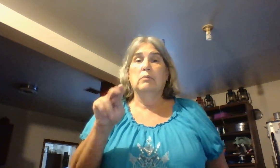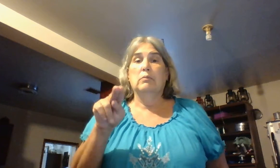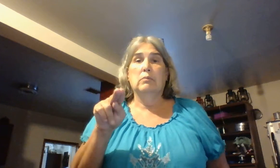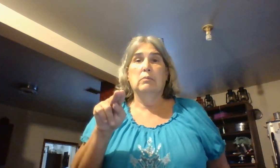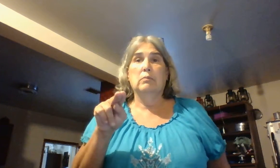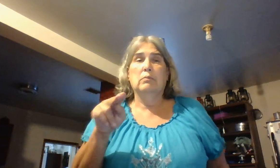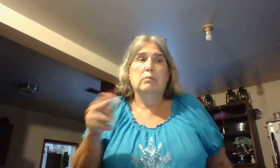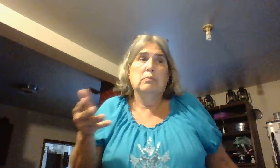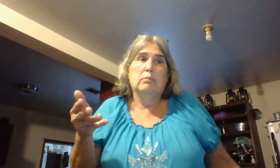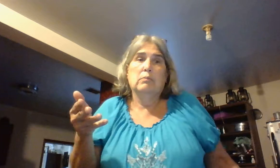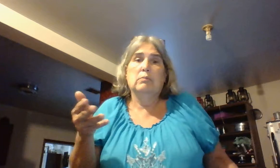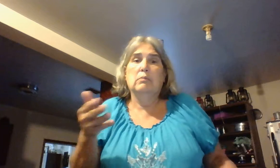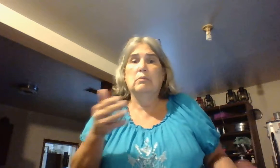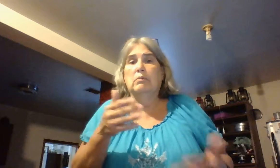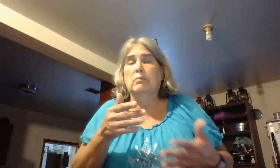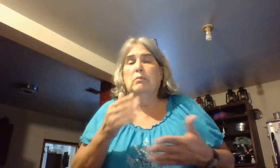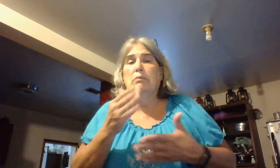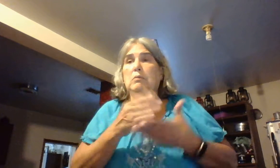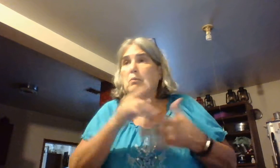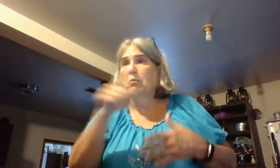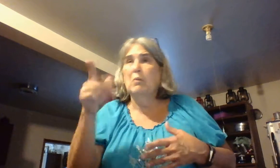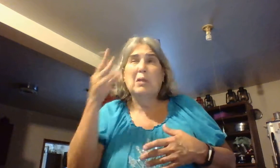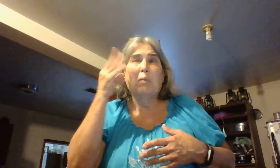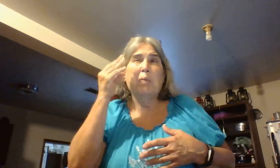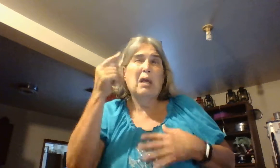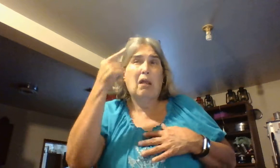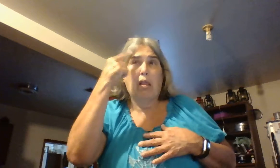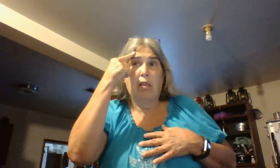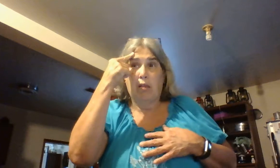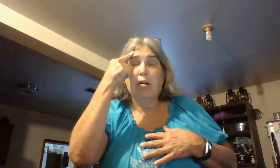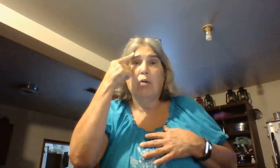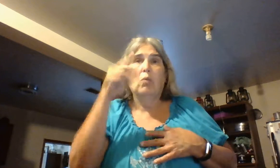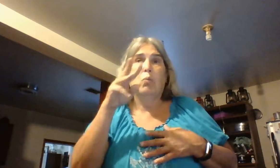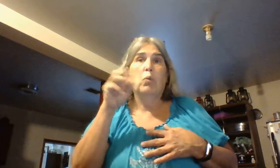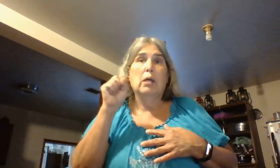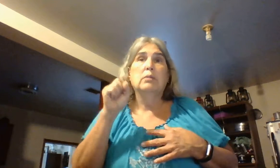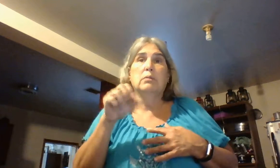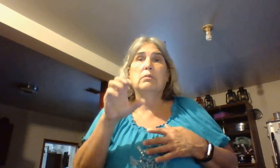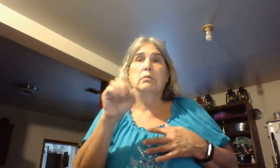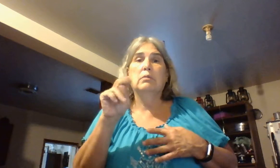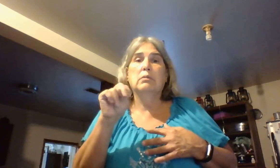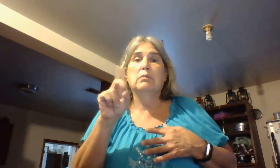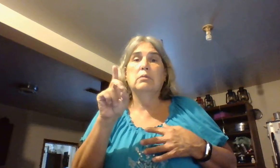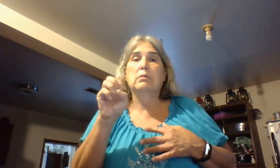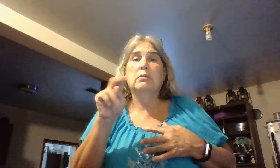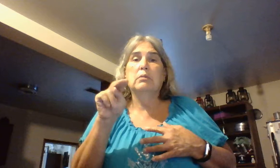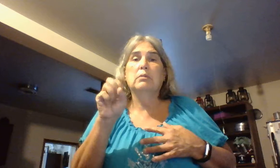Or some time when they experienced what they thought was condensation? Curtis?